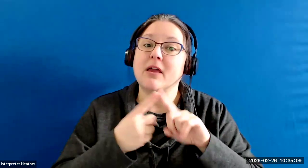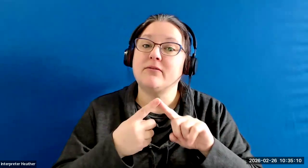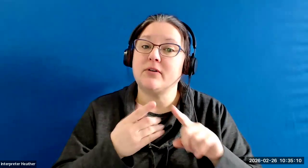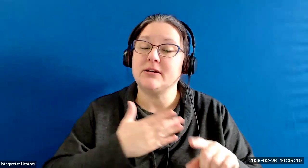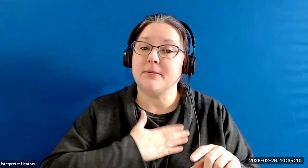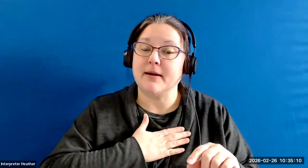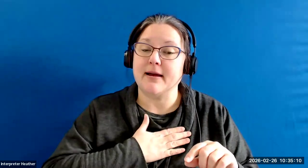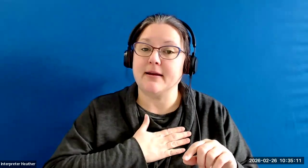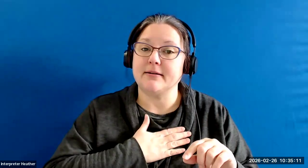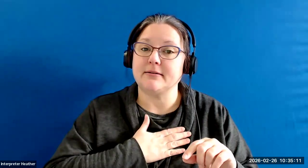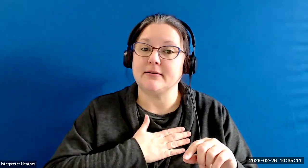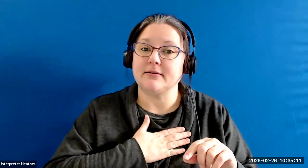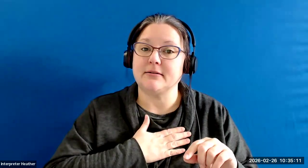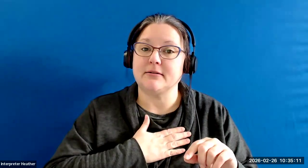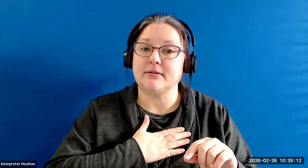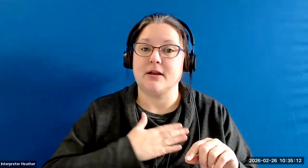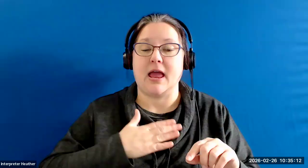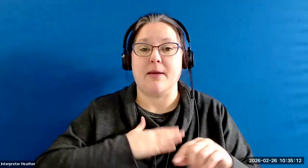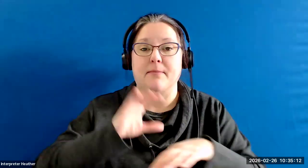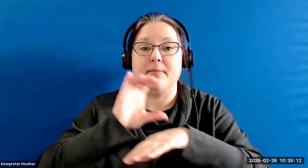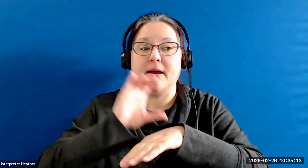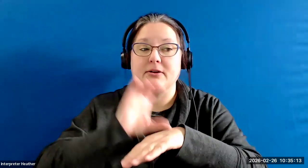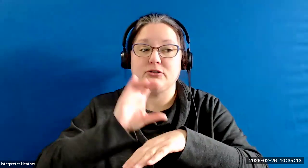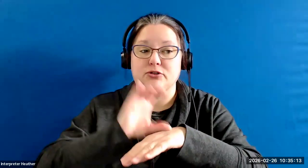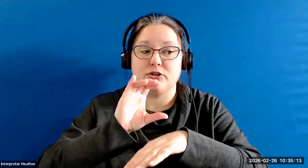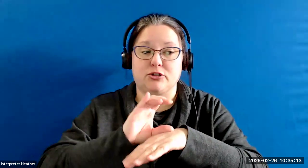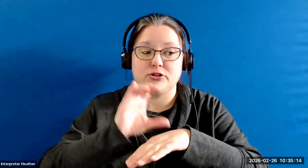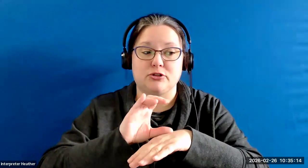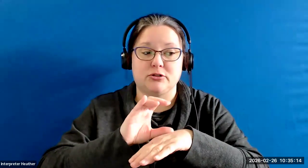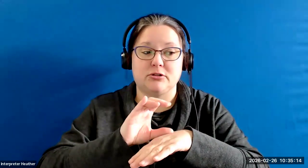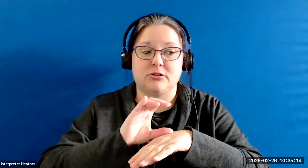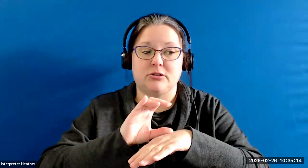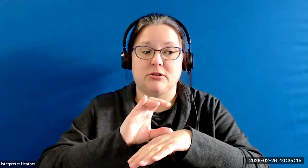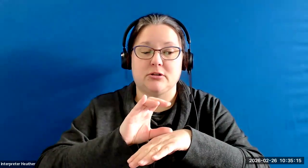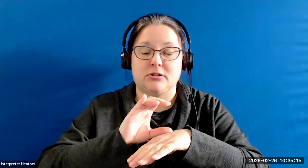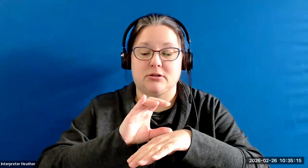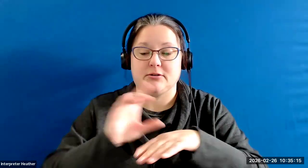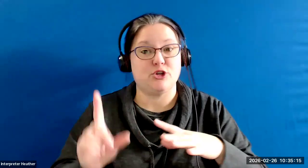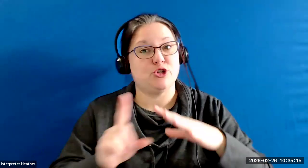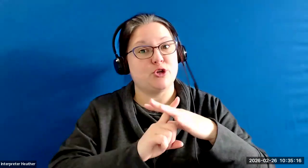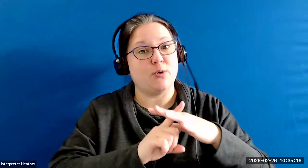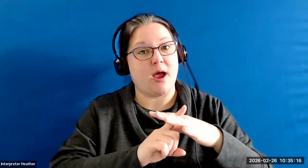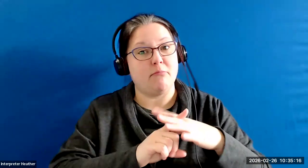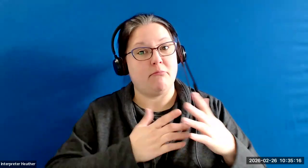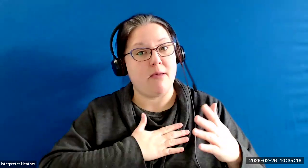fellow lay leader at my congregation, showed up to my apartment with